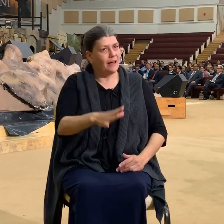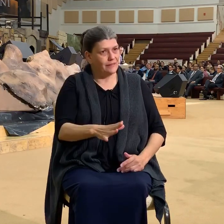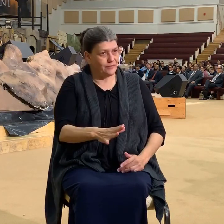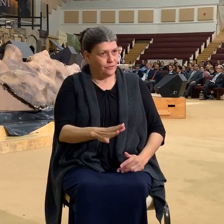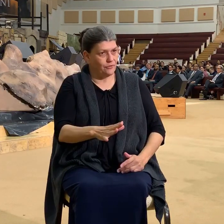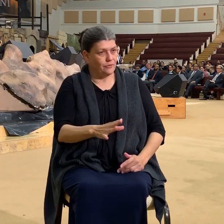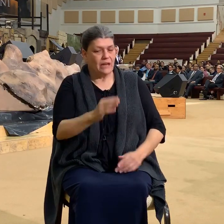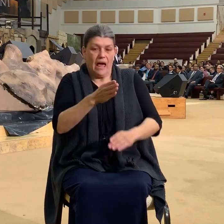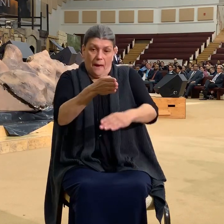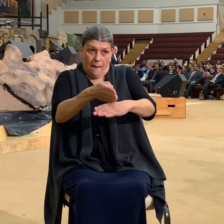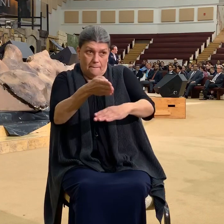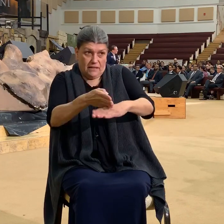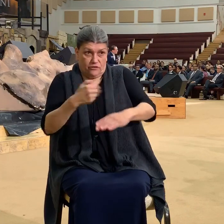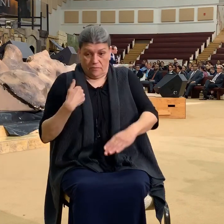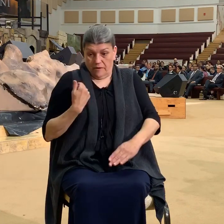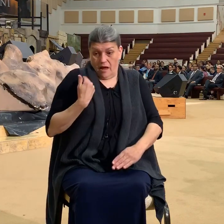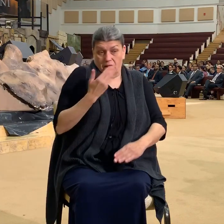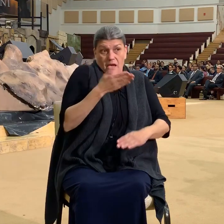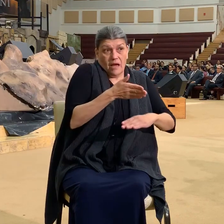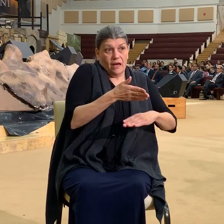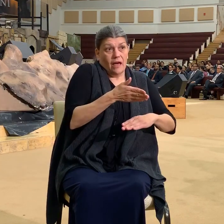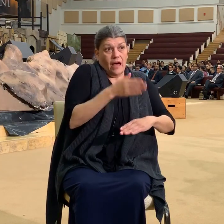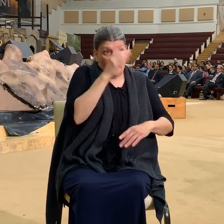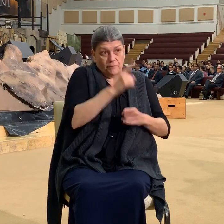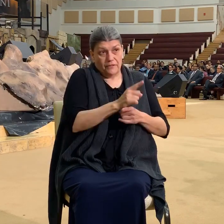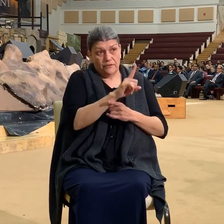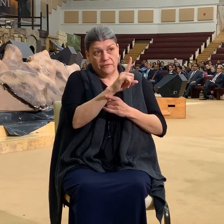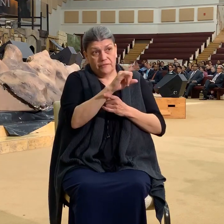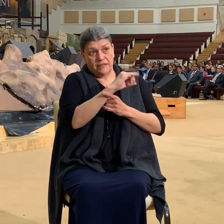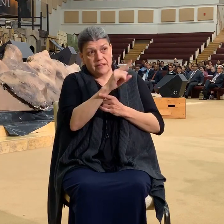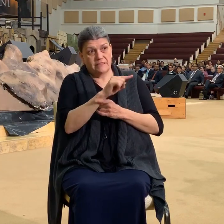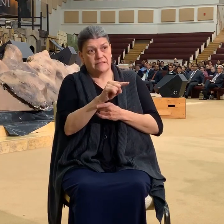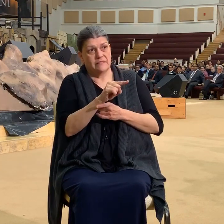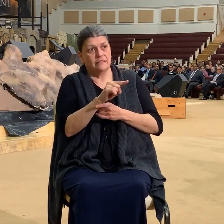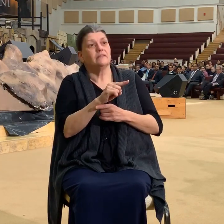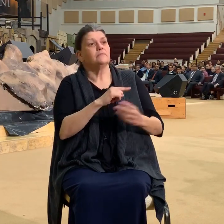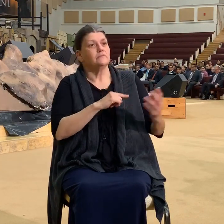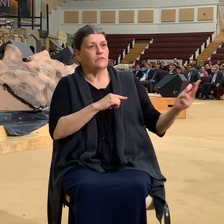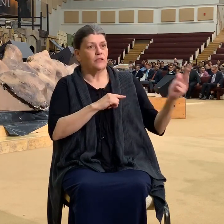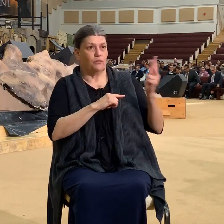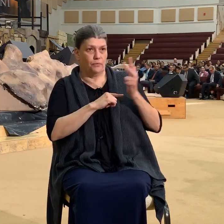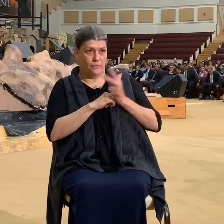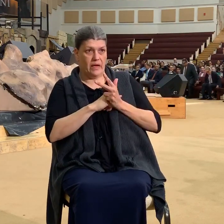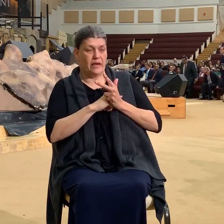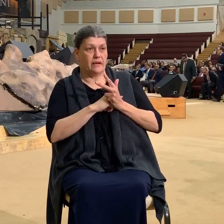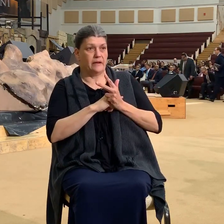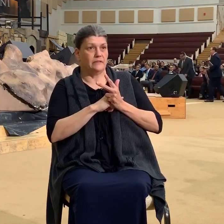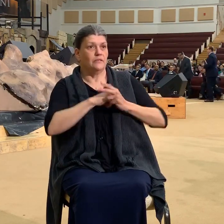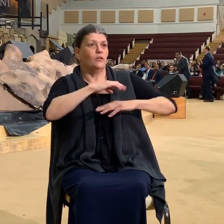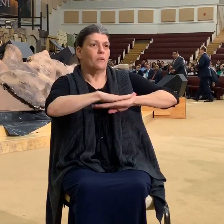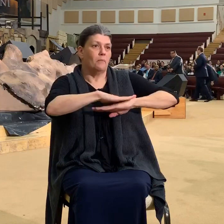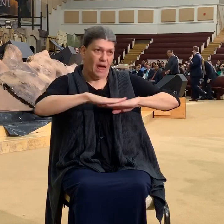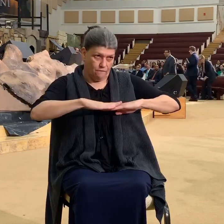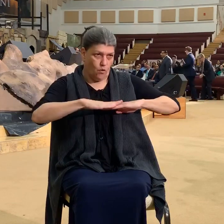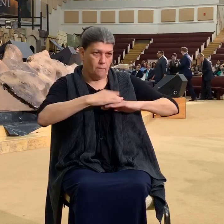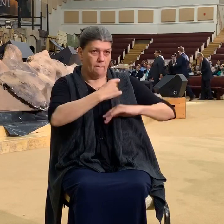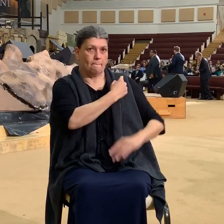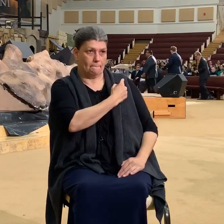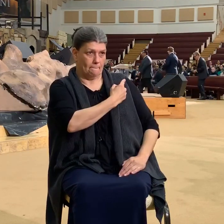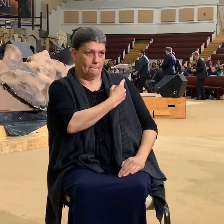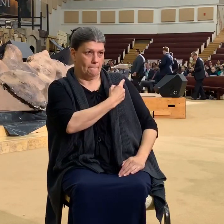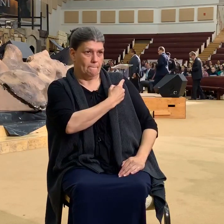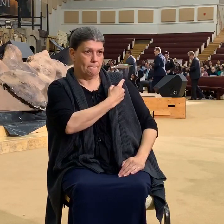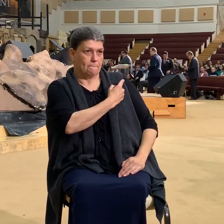and Bishop Young and Brother Diaz, would you please make your way to the platform?